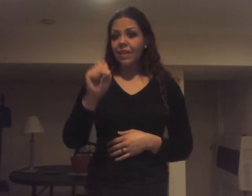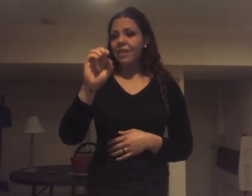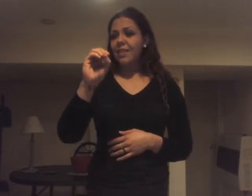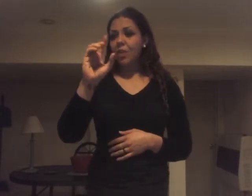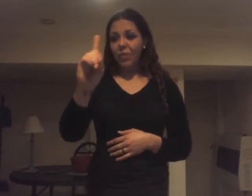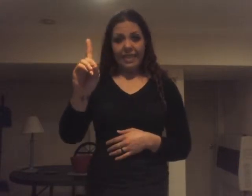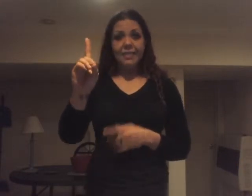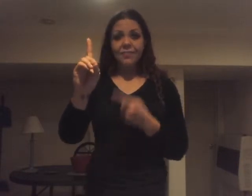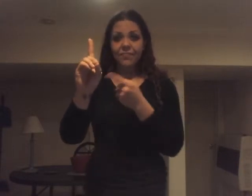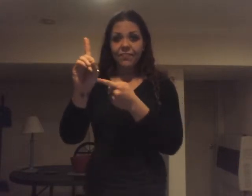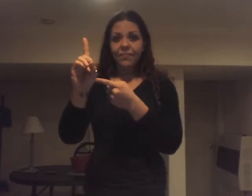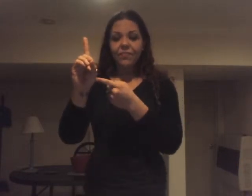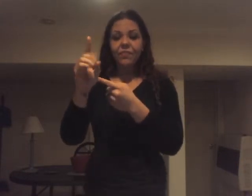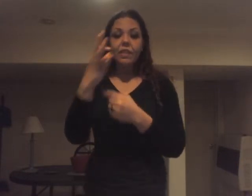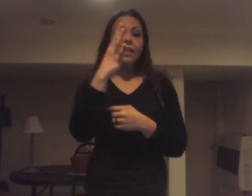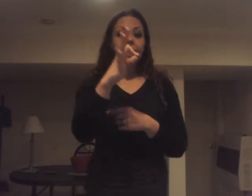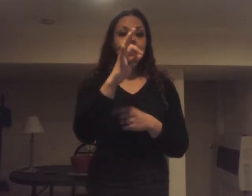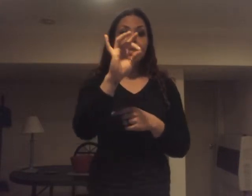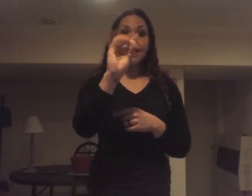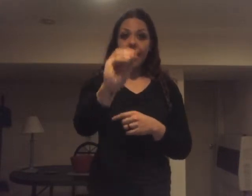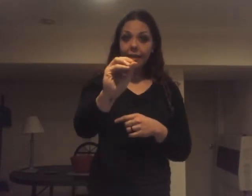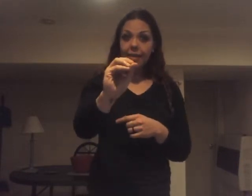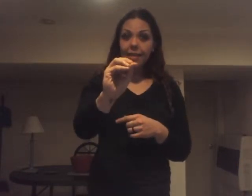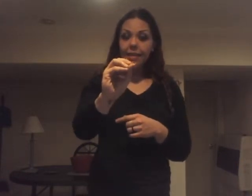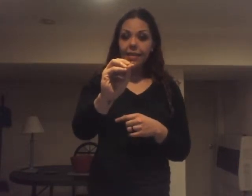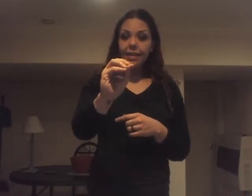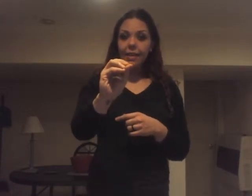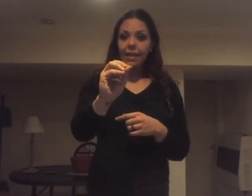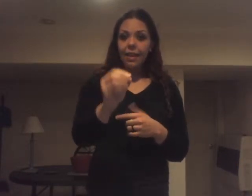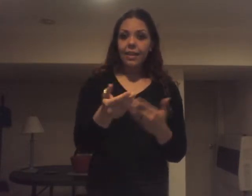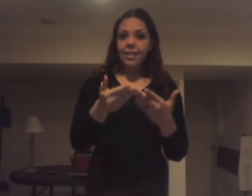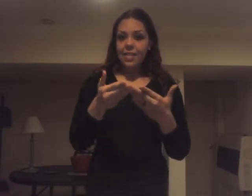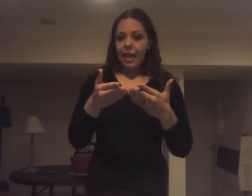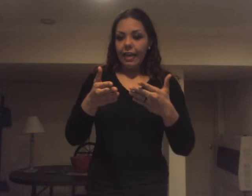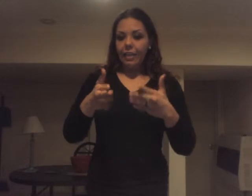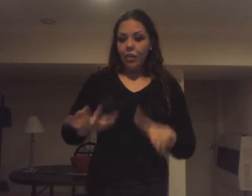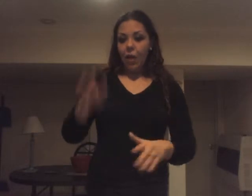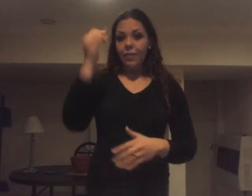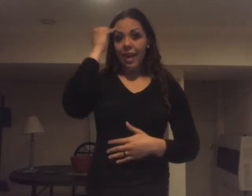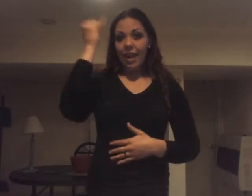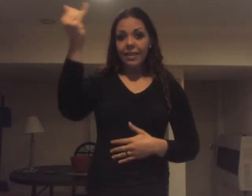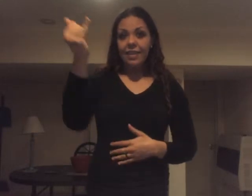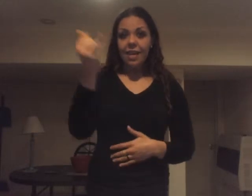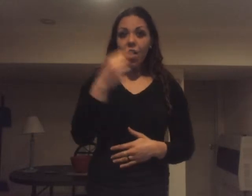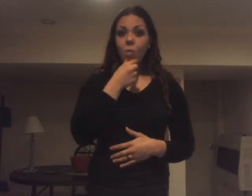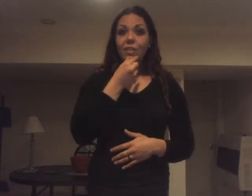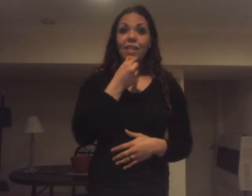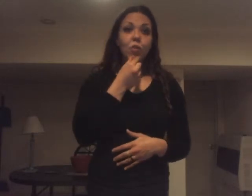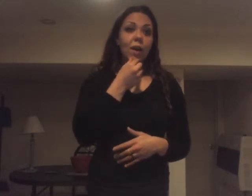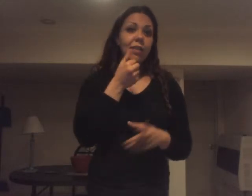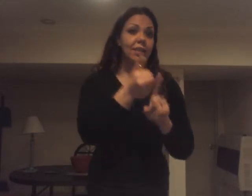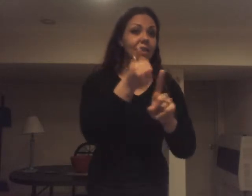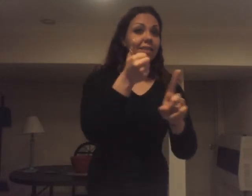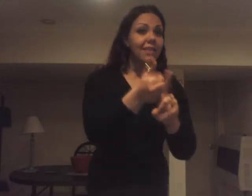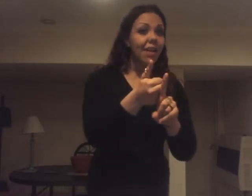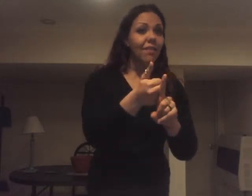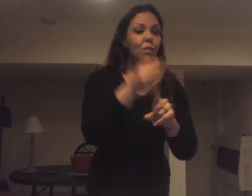In 1980, they dropped the idea that homosexuality in itself was a mental illness,